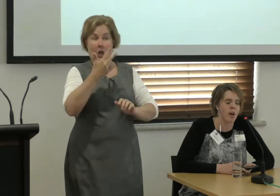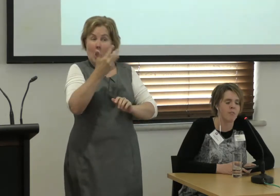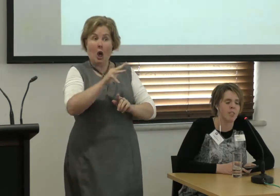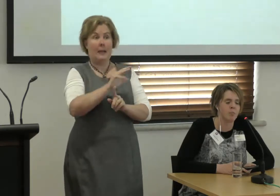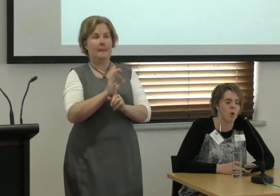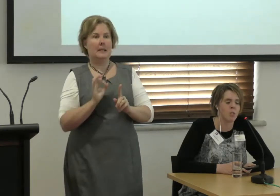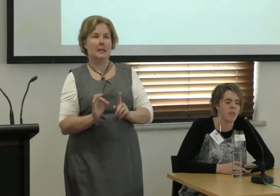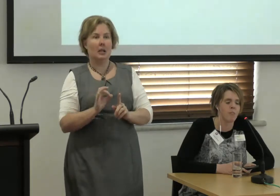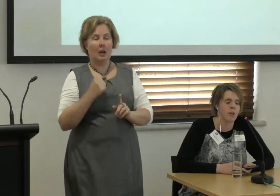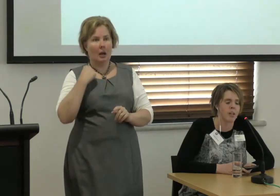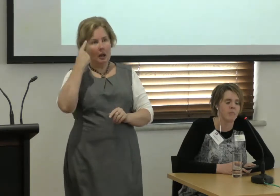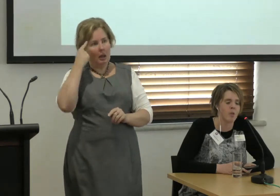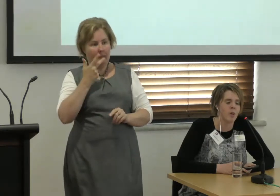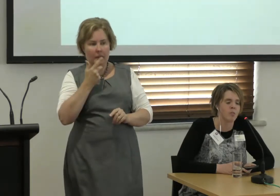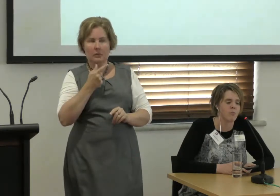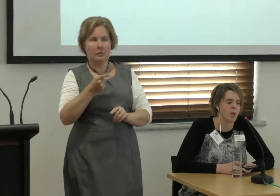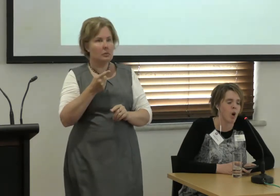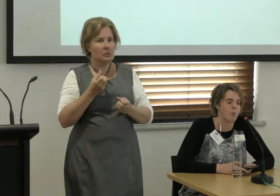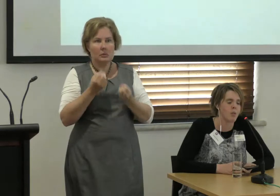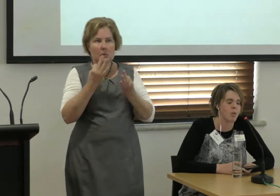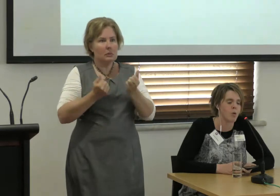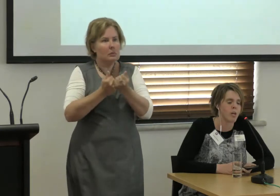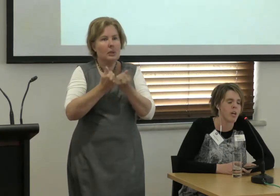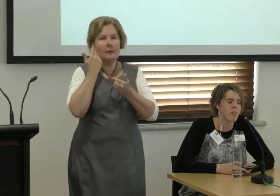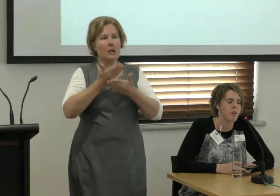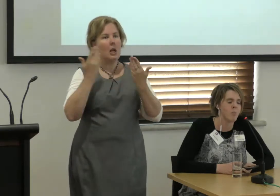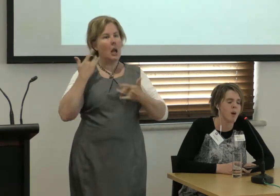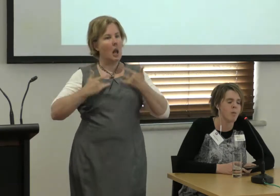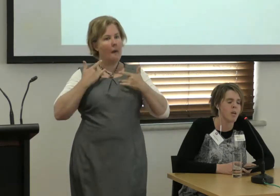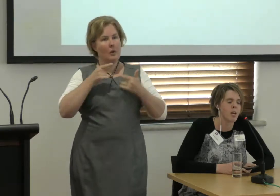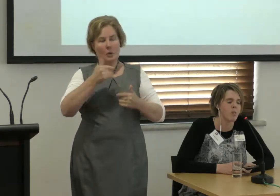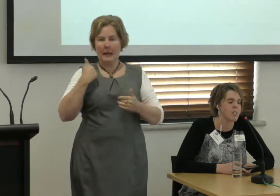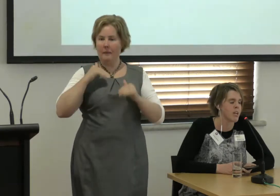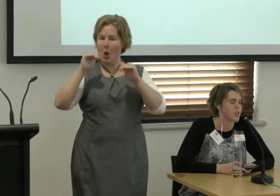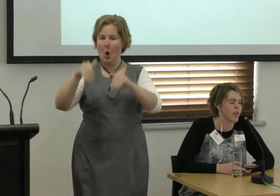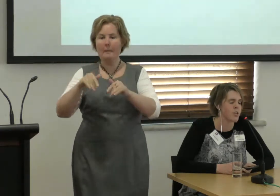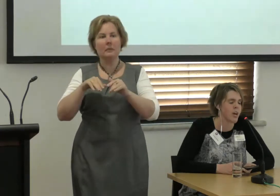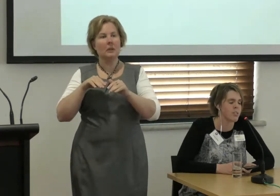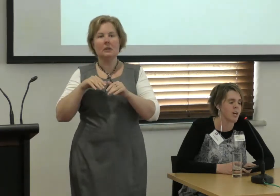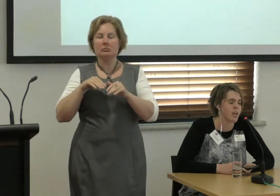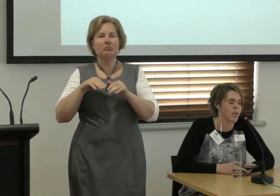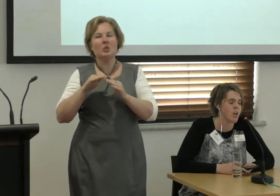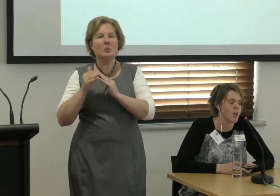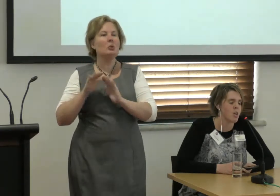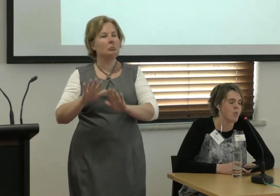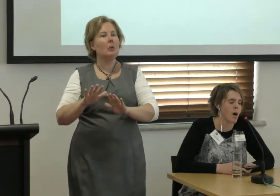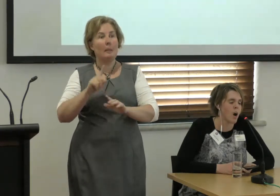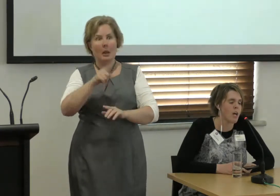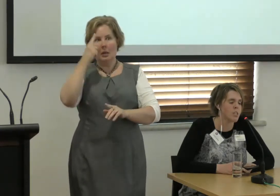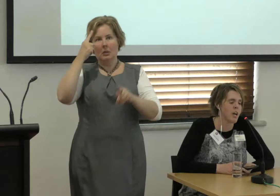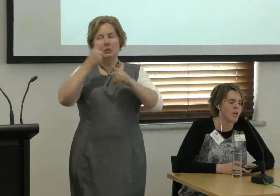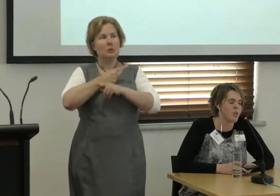don't have that support in everyday living when you're living at home in the community. Now think about being in a residential aged care setting. You